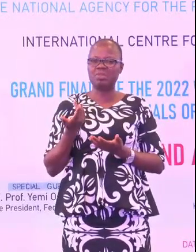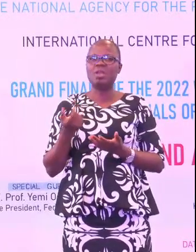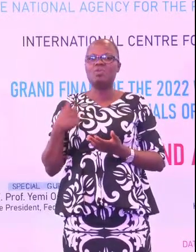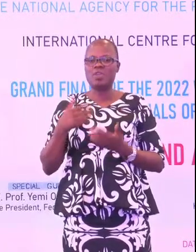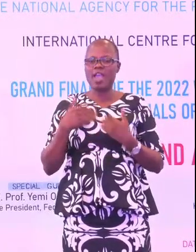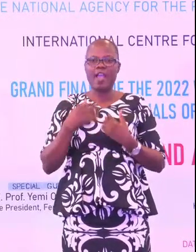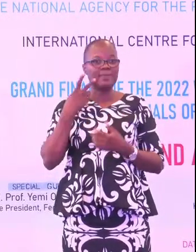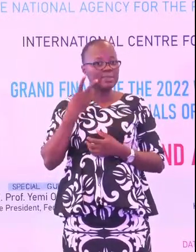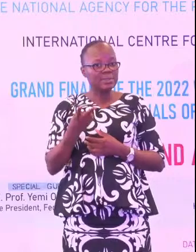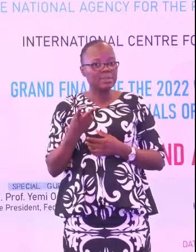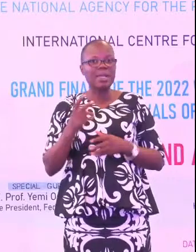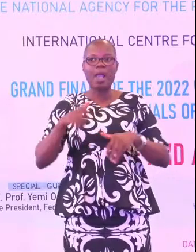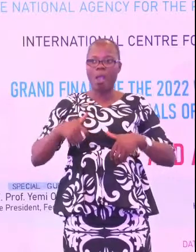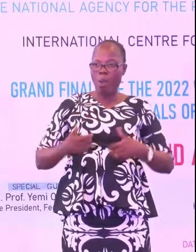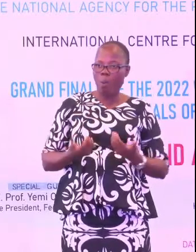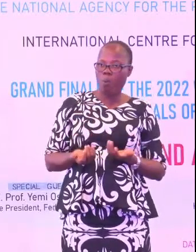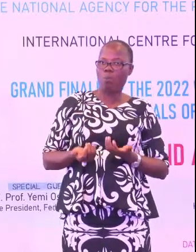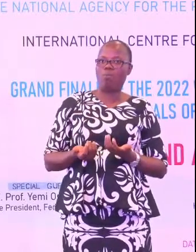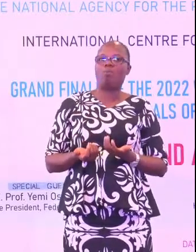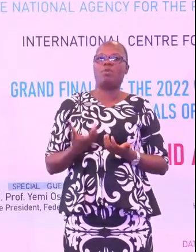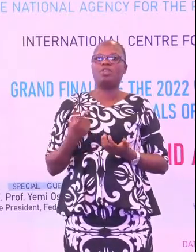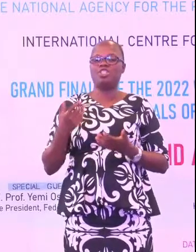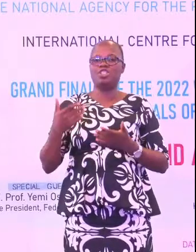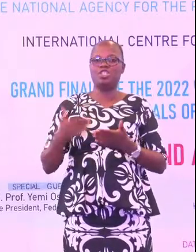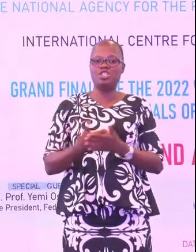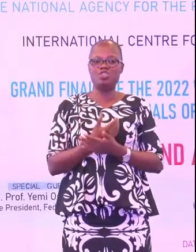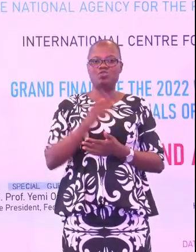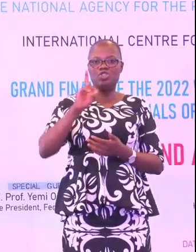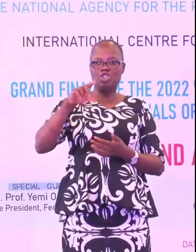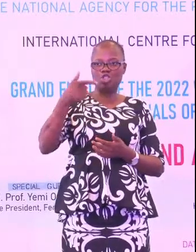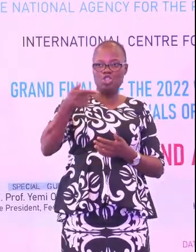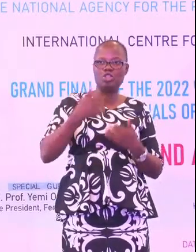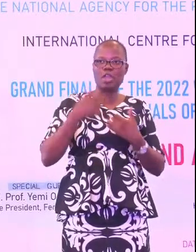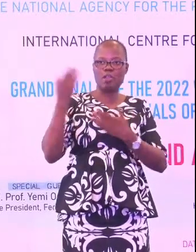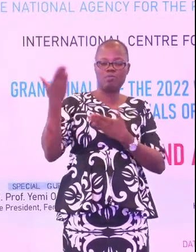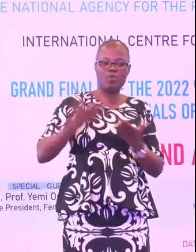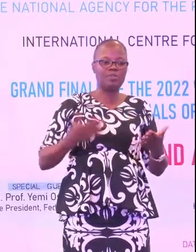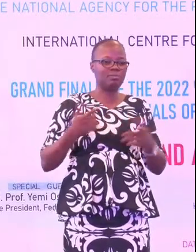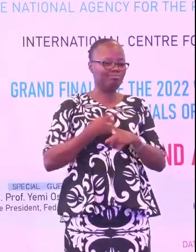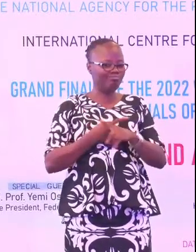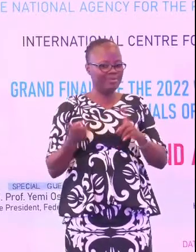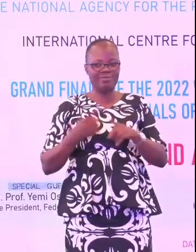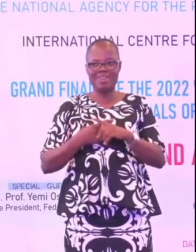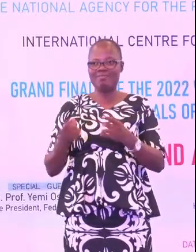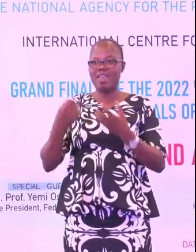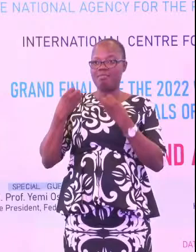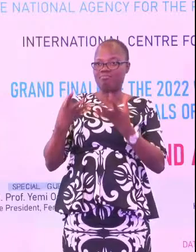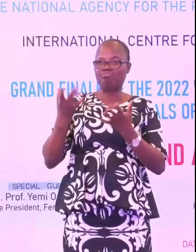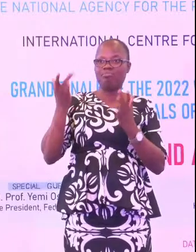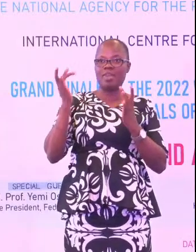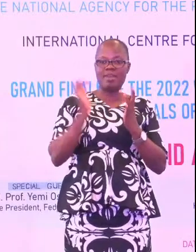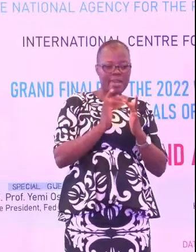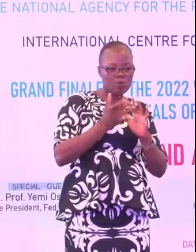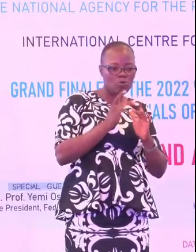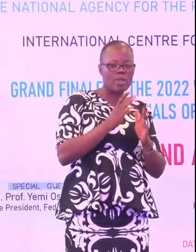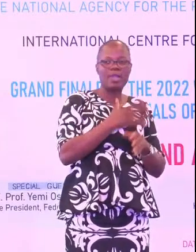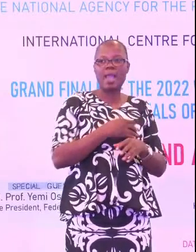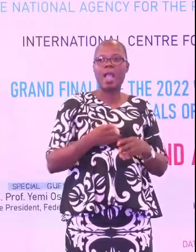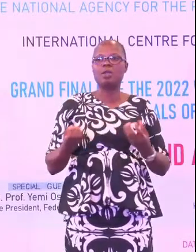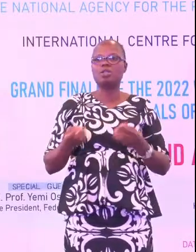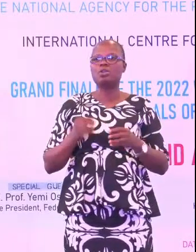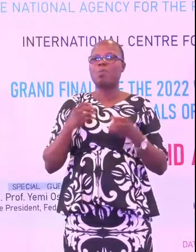have seen how the new DG had brought a lot of networking and also amassed so much